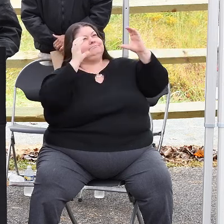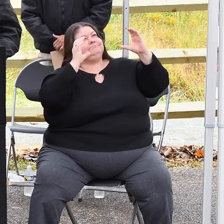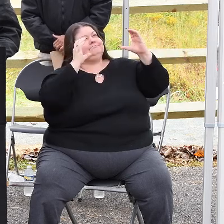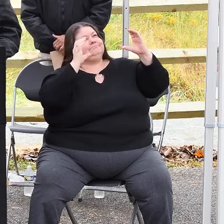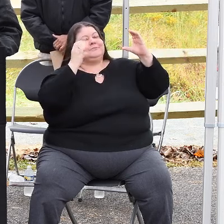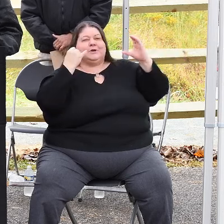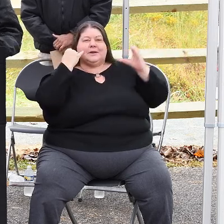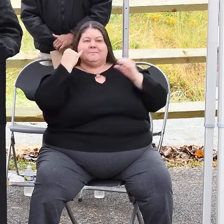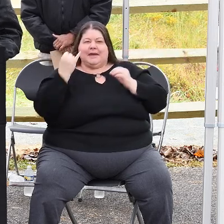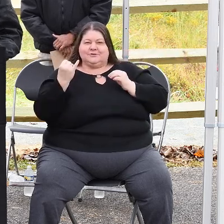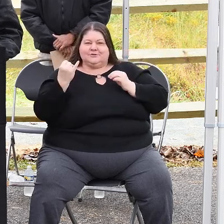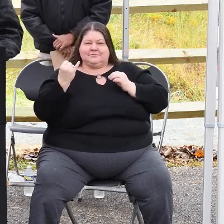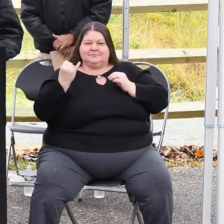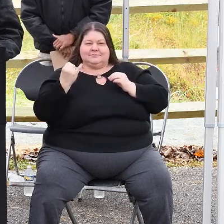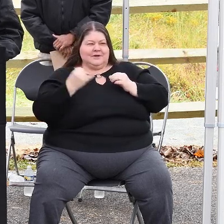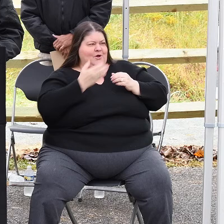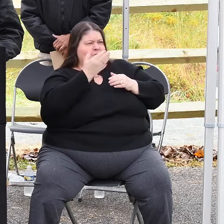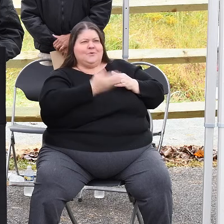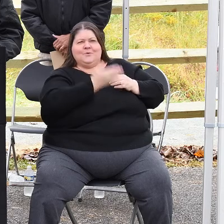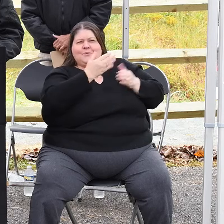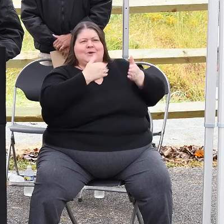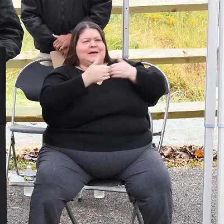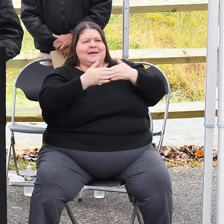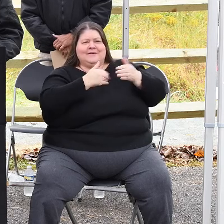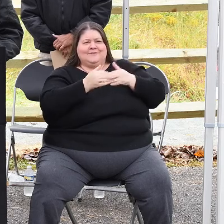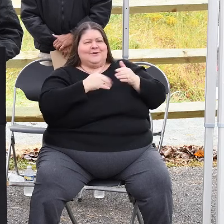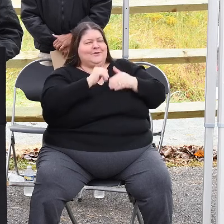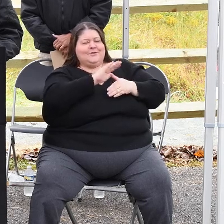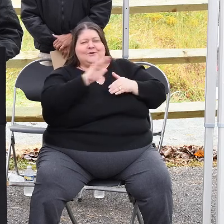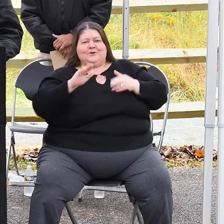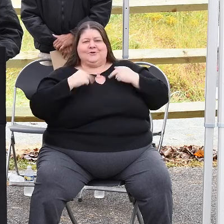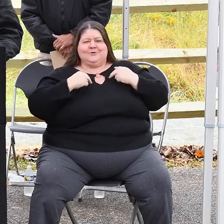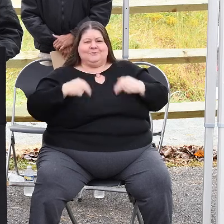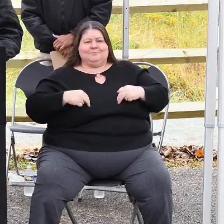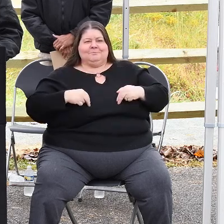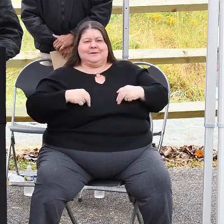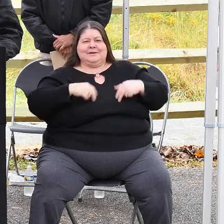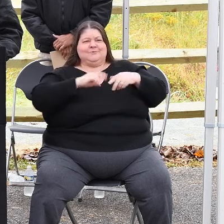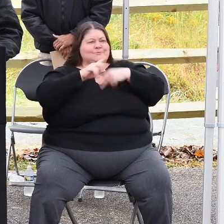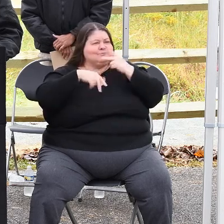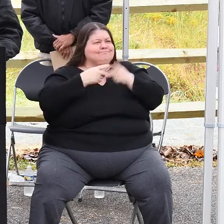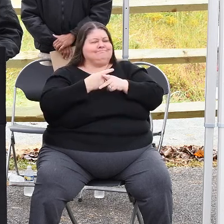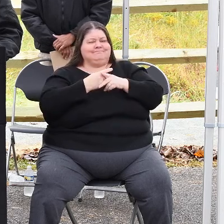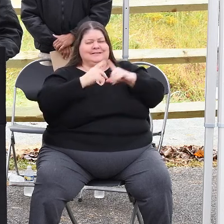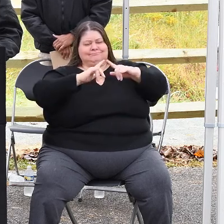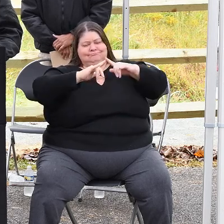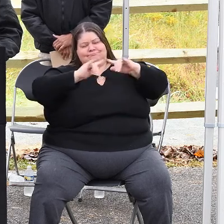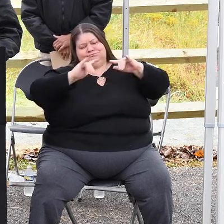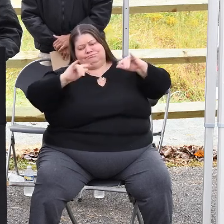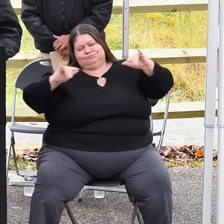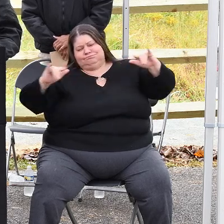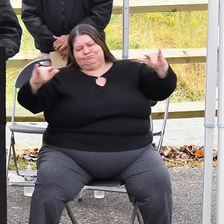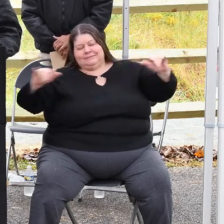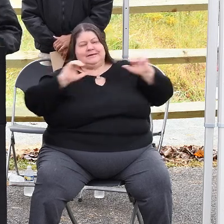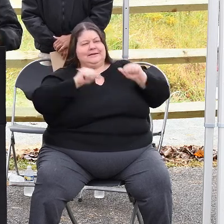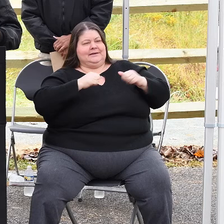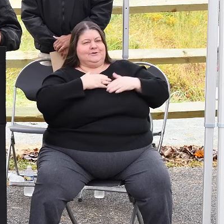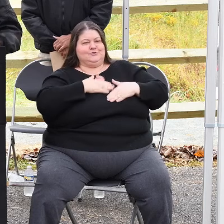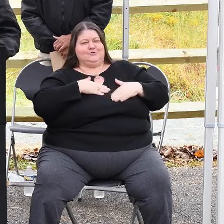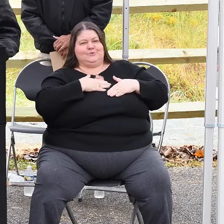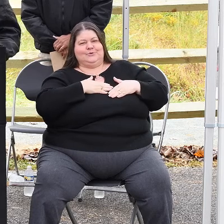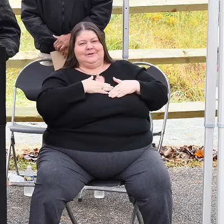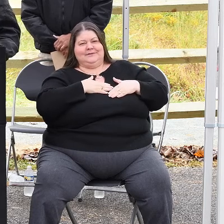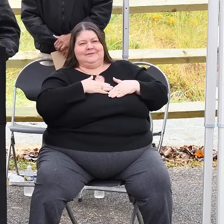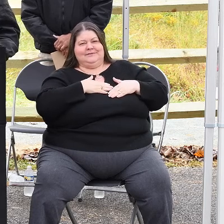person's human condition might be, there is something here for literally everybody. You know, we've written